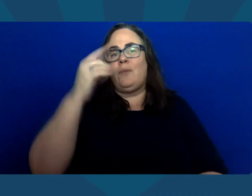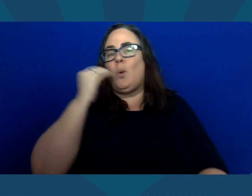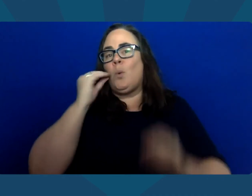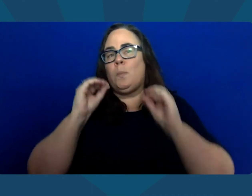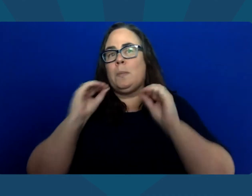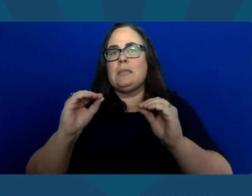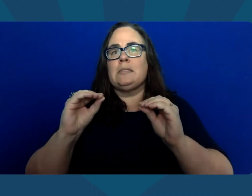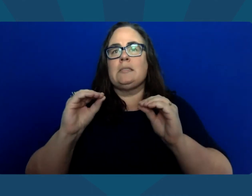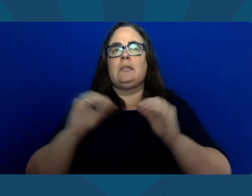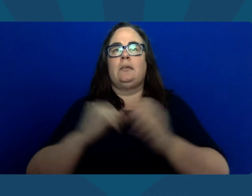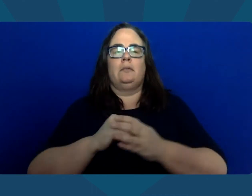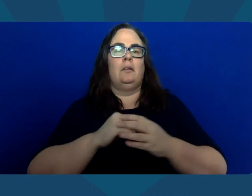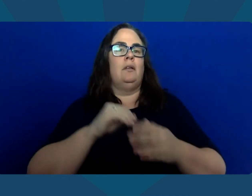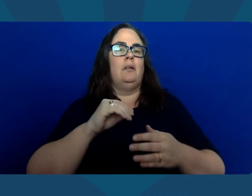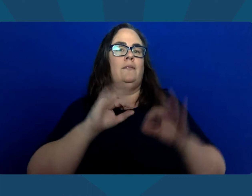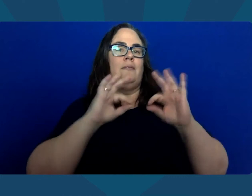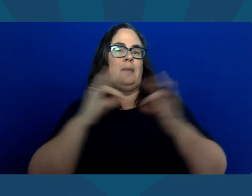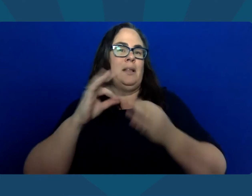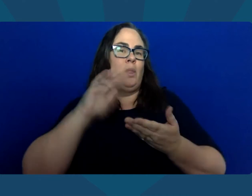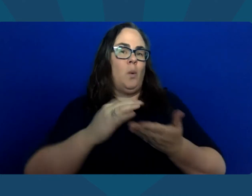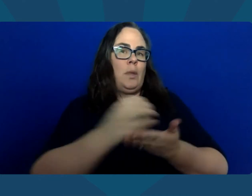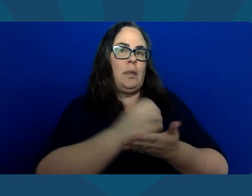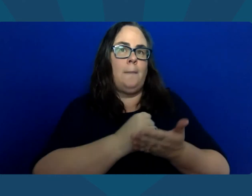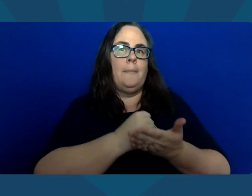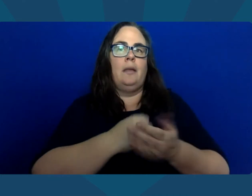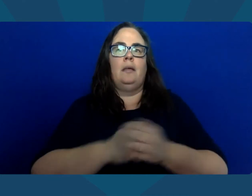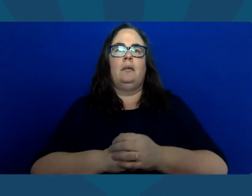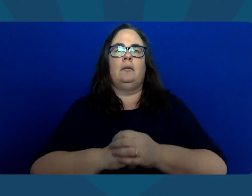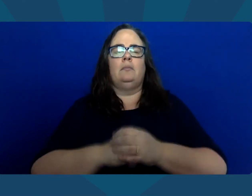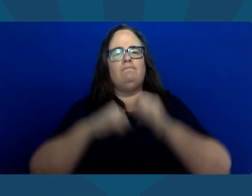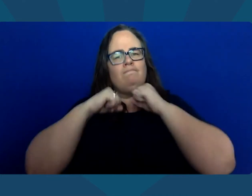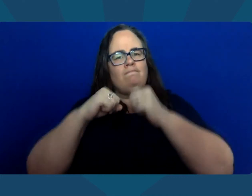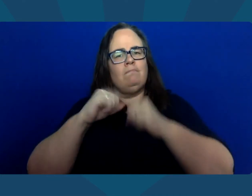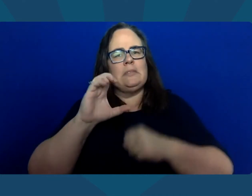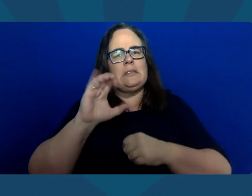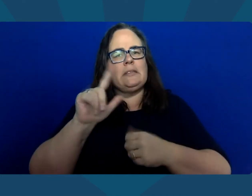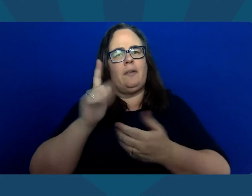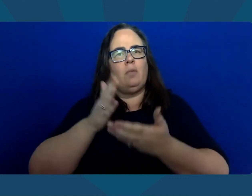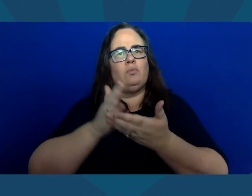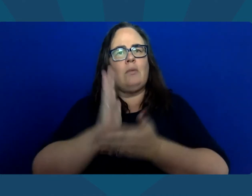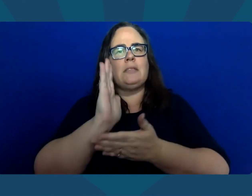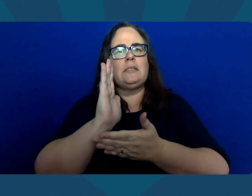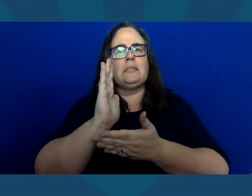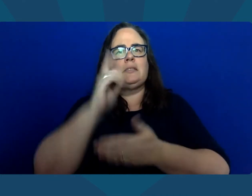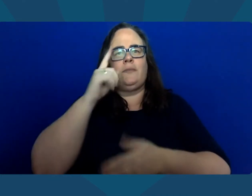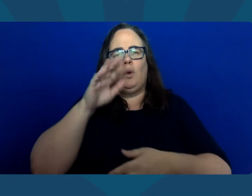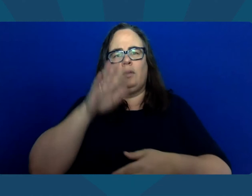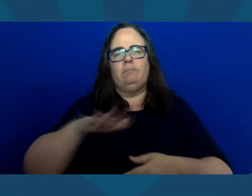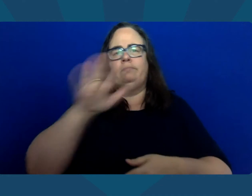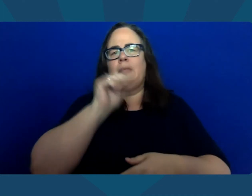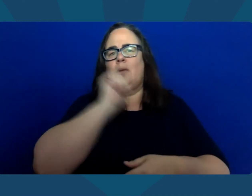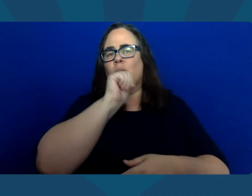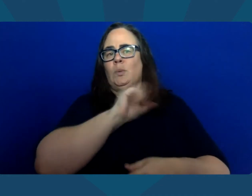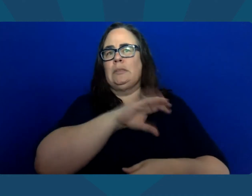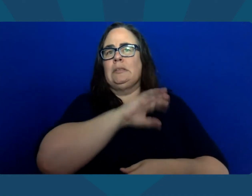for the homeless and low-income families, and defending the civil rights of